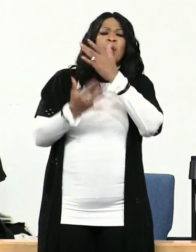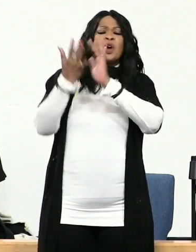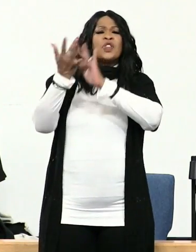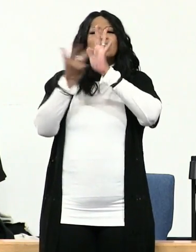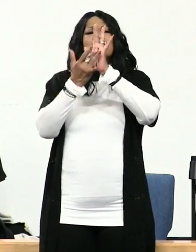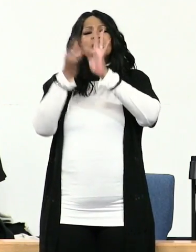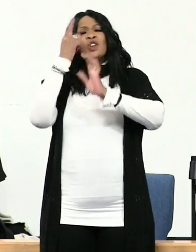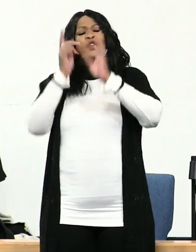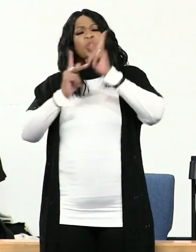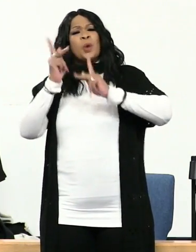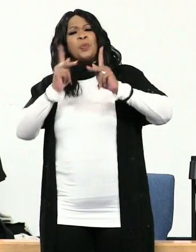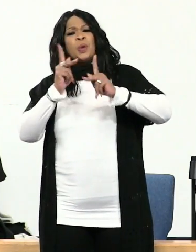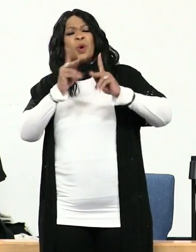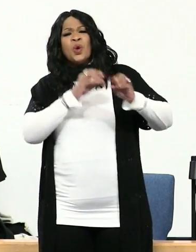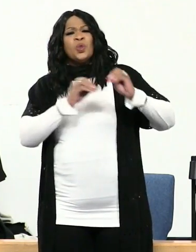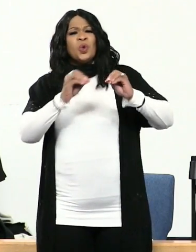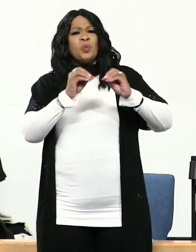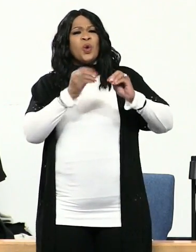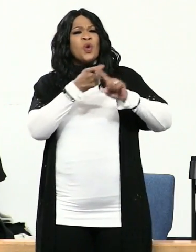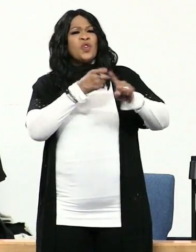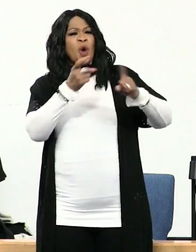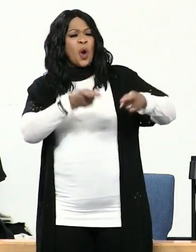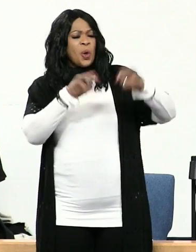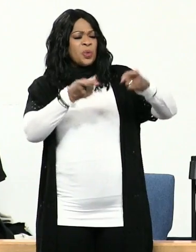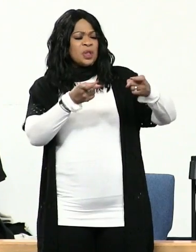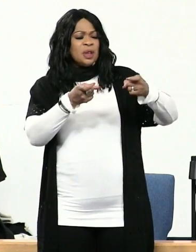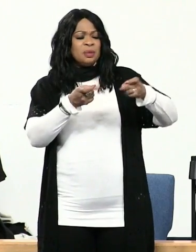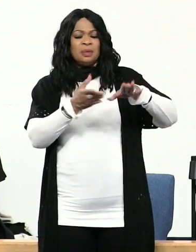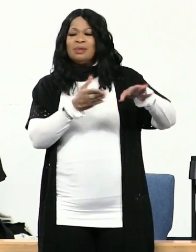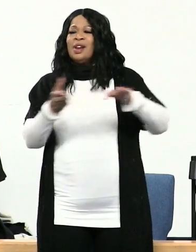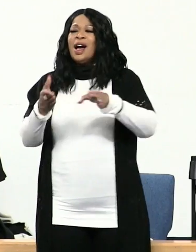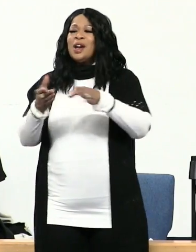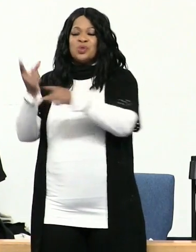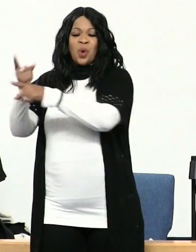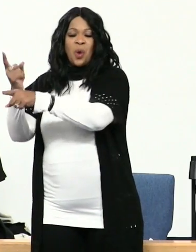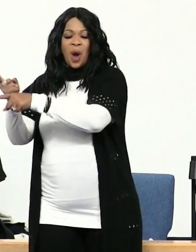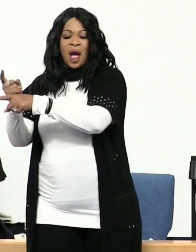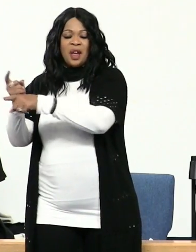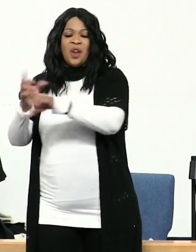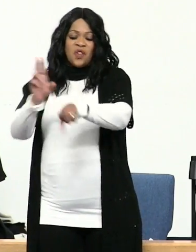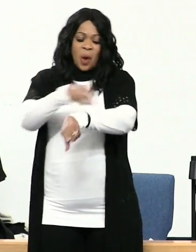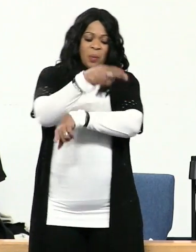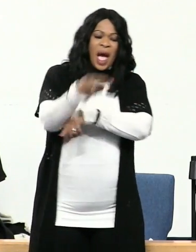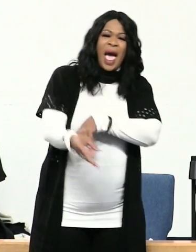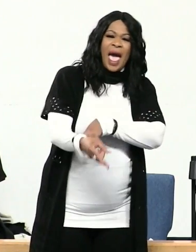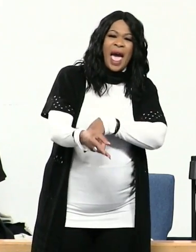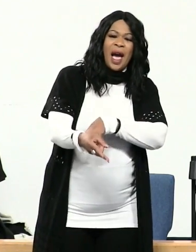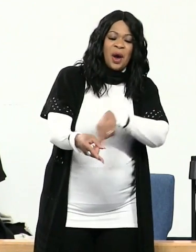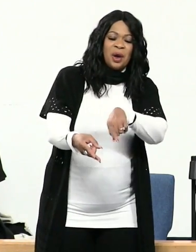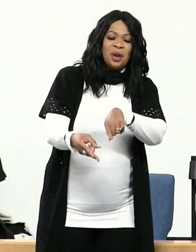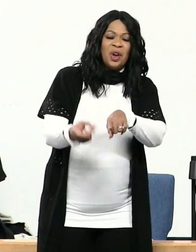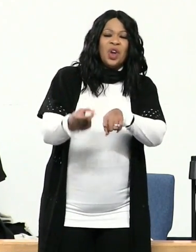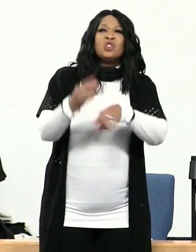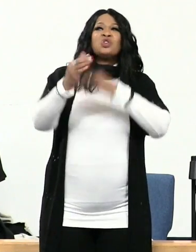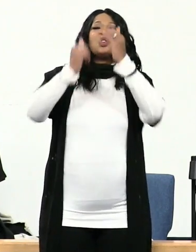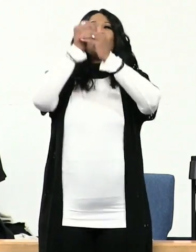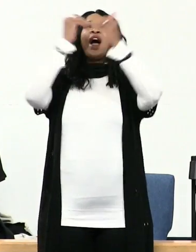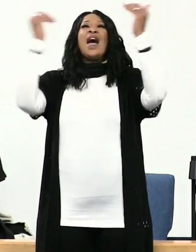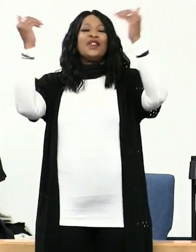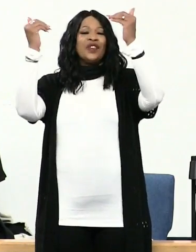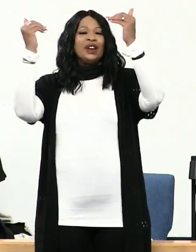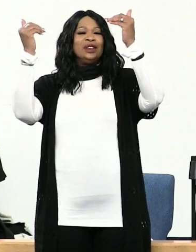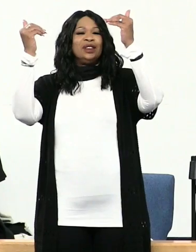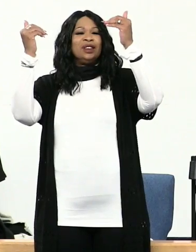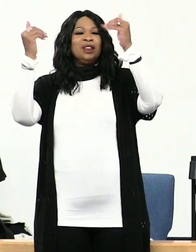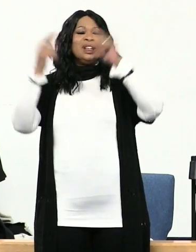can move from sinner to saint. From hell-bound to heaven-bound, from alien